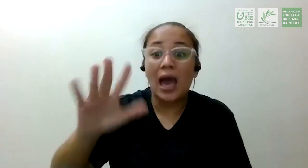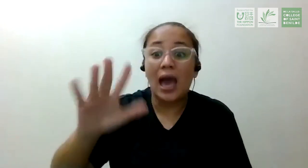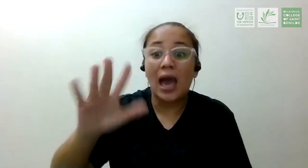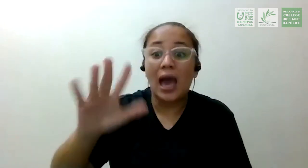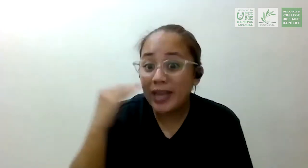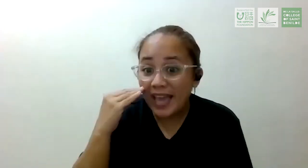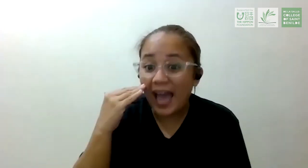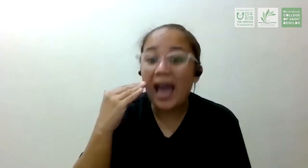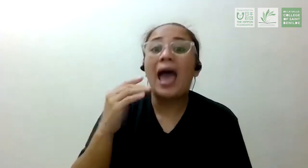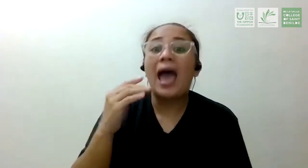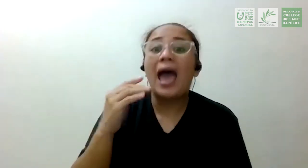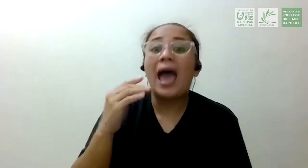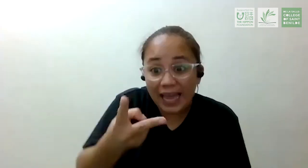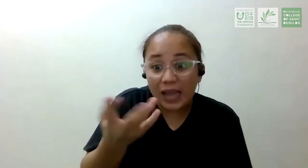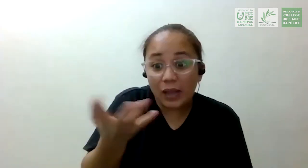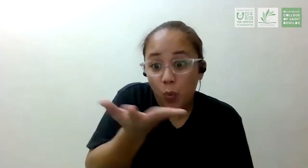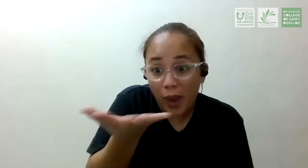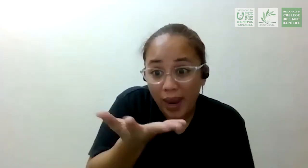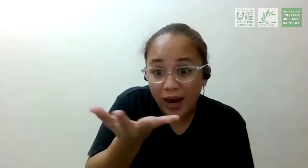was Japan.